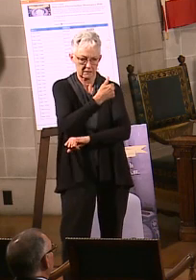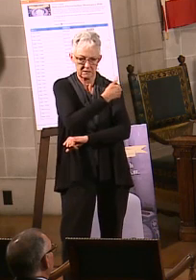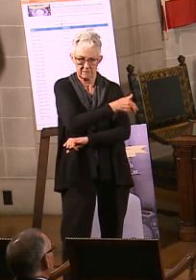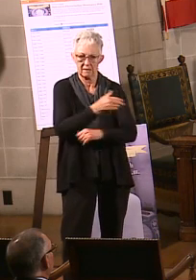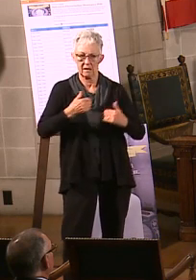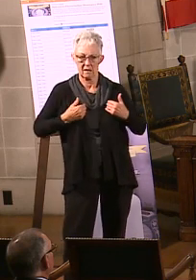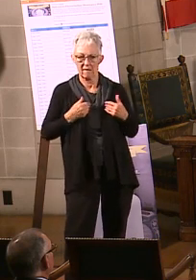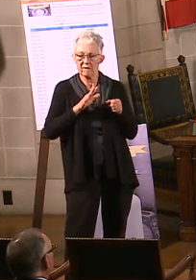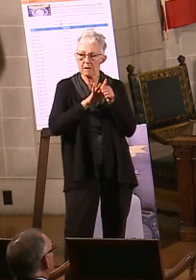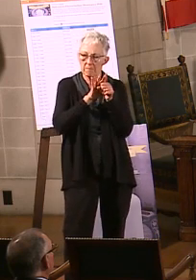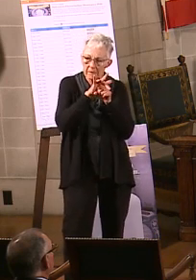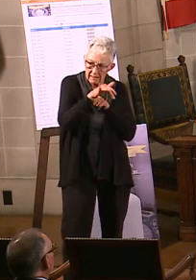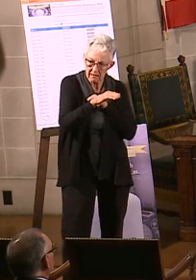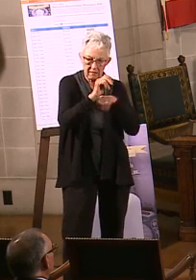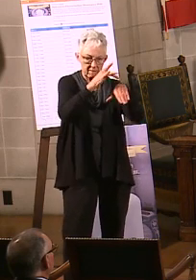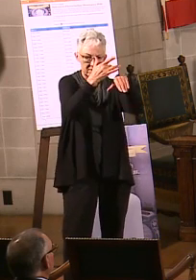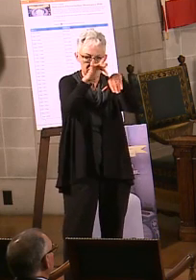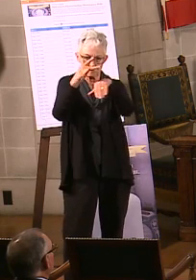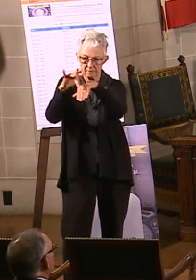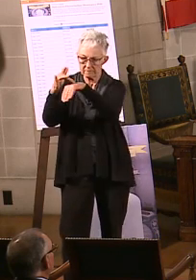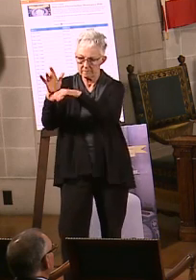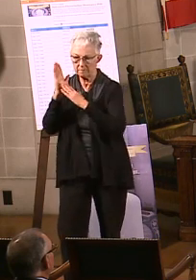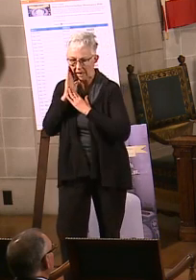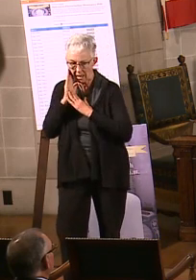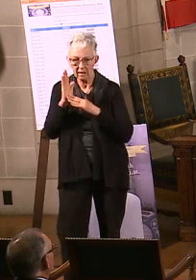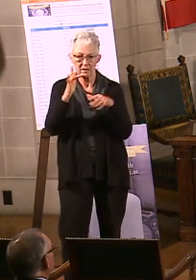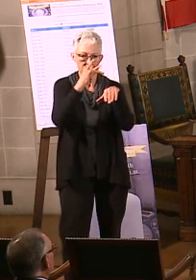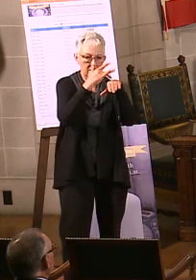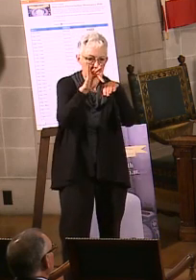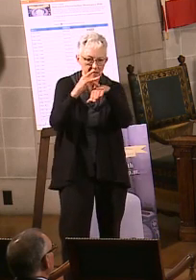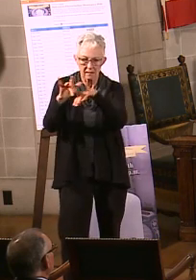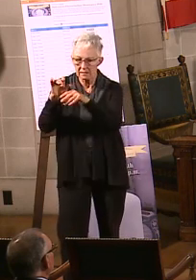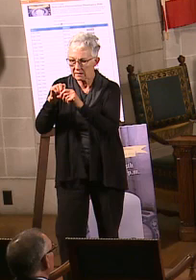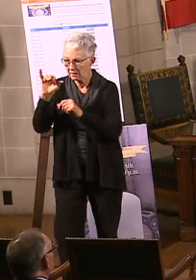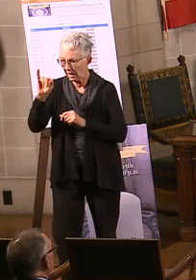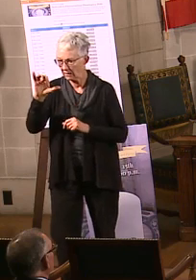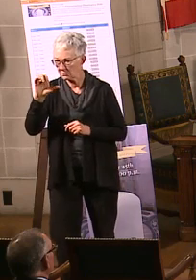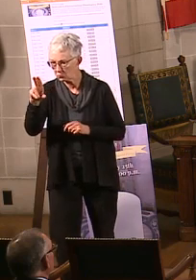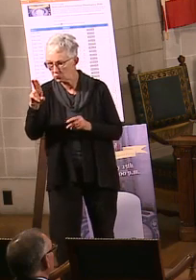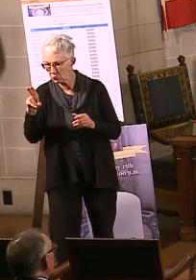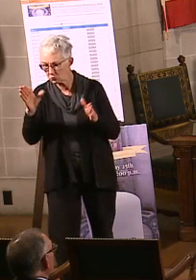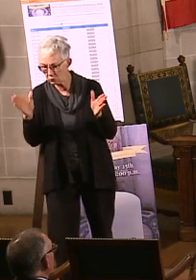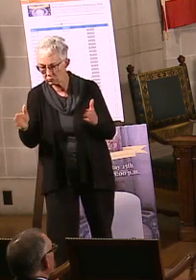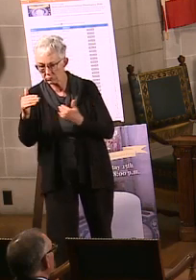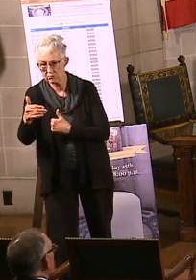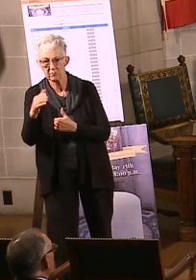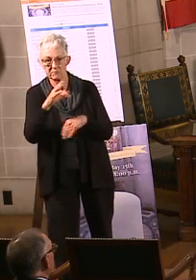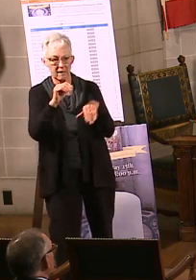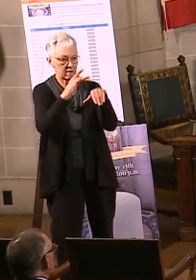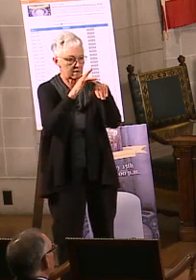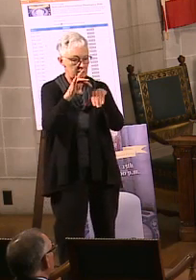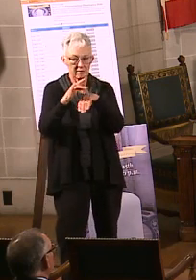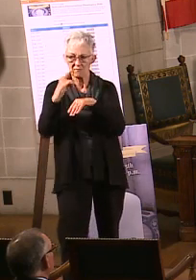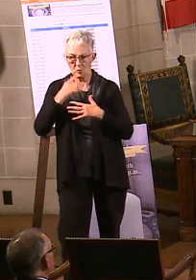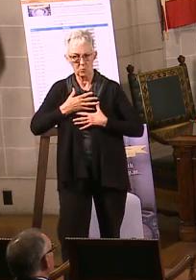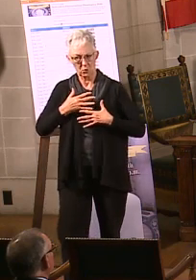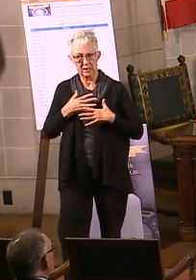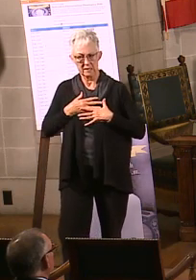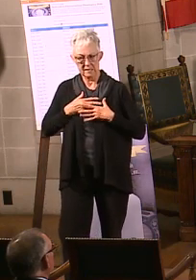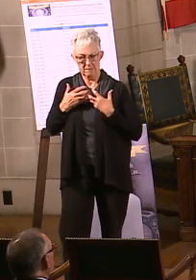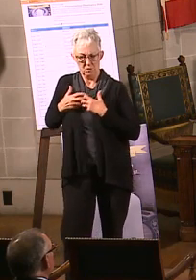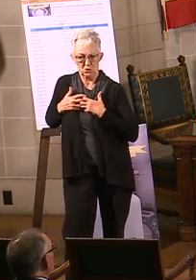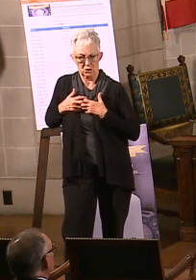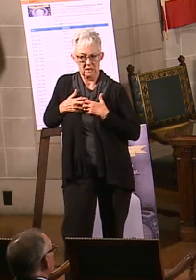people when they come and seek that hospital help. So that's really what we're focused on. And again, the reason I'm focused on so much on that is because that